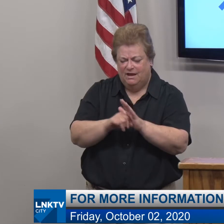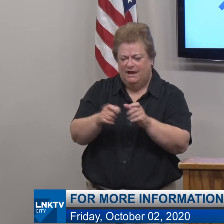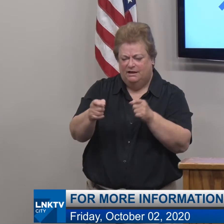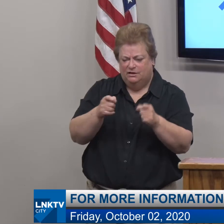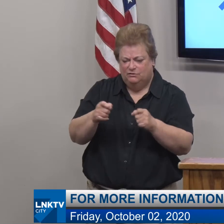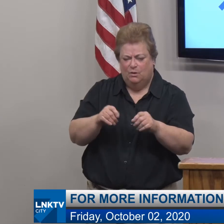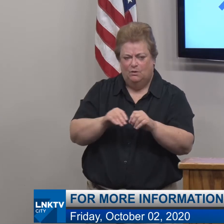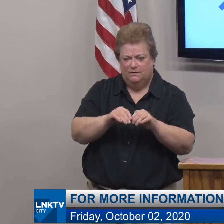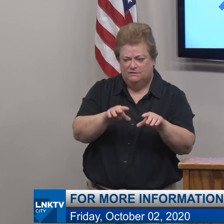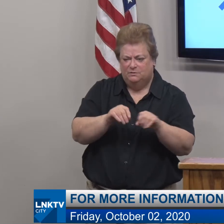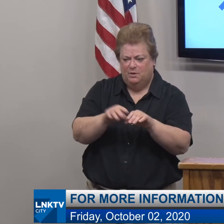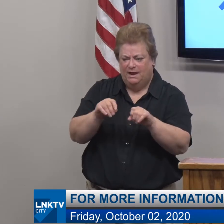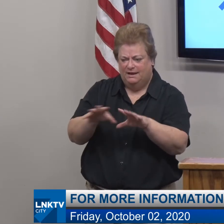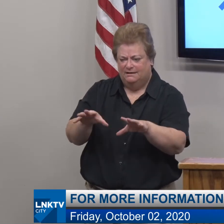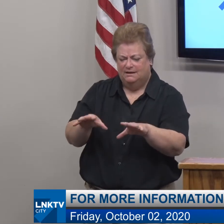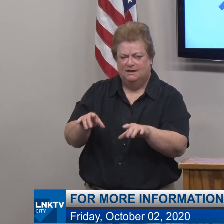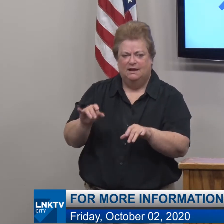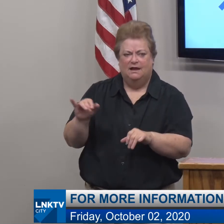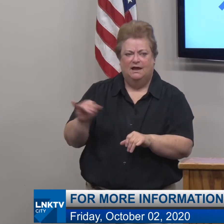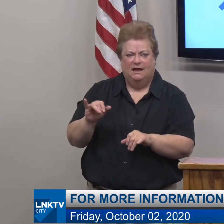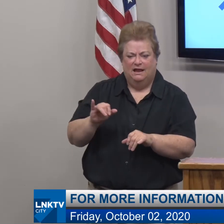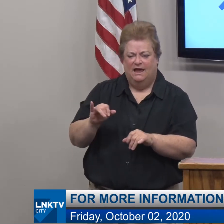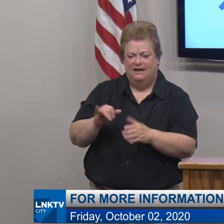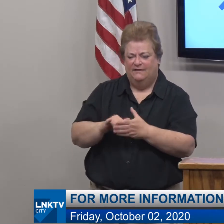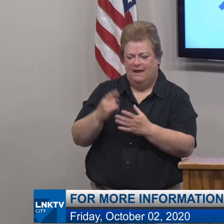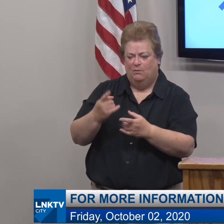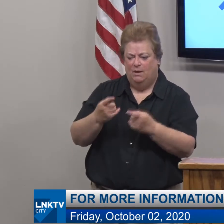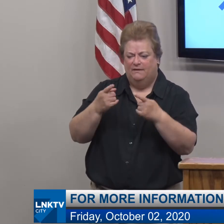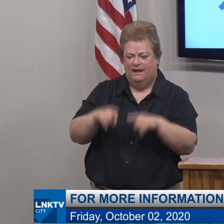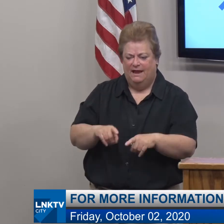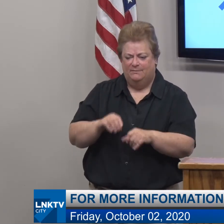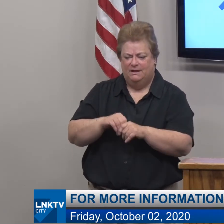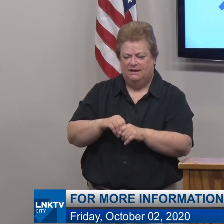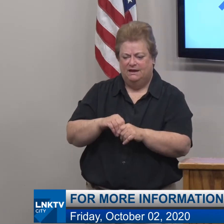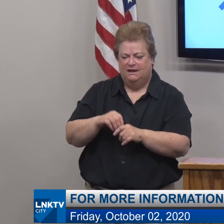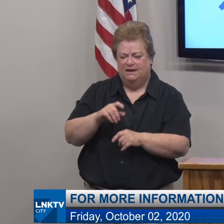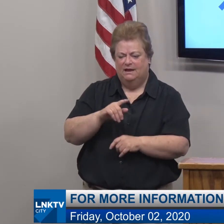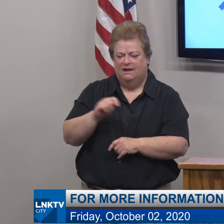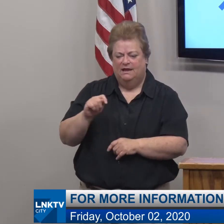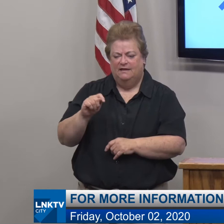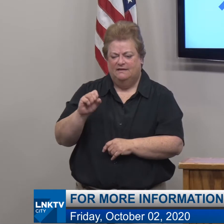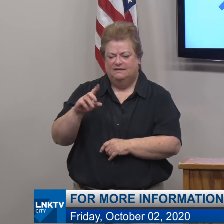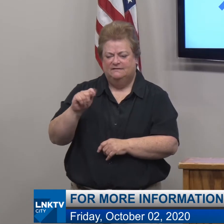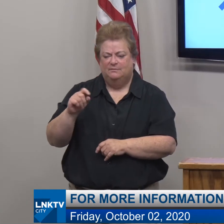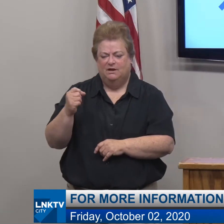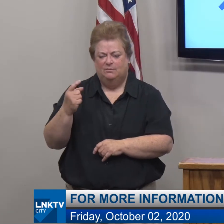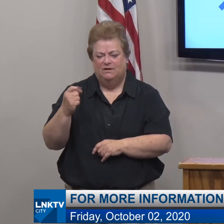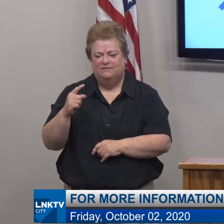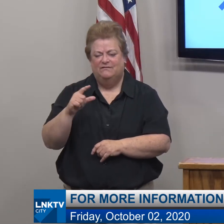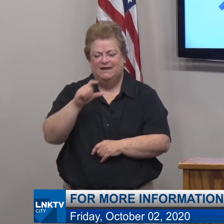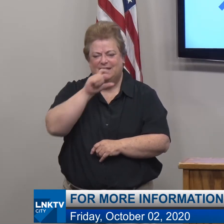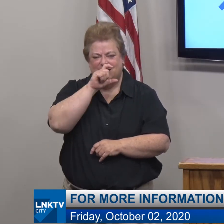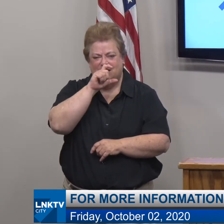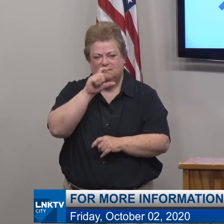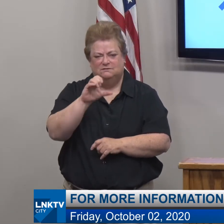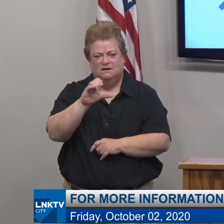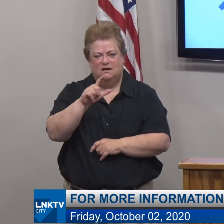spread and outbreaks like the one associated with the September 11th Eagles Club